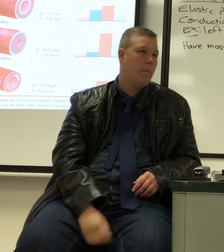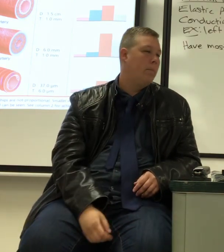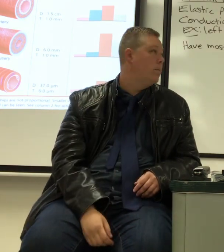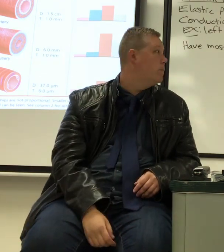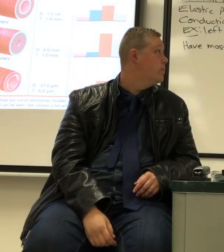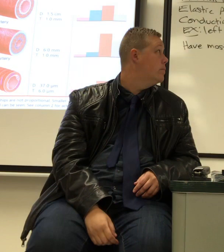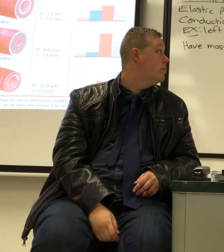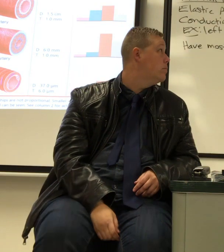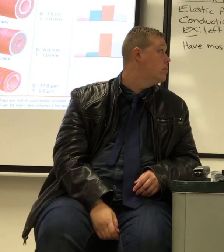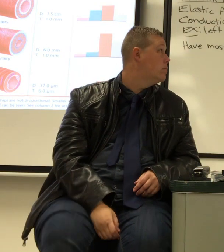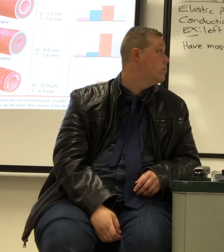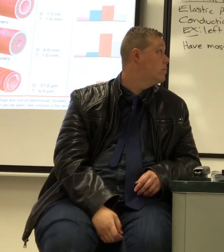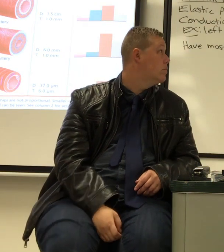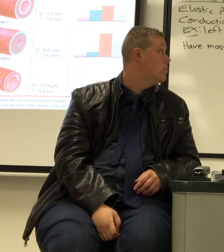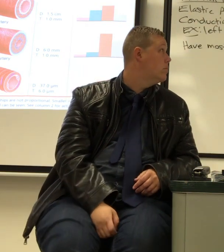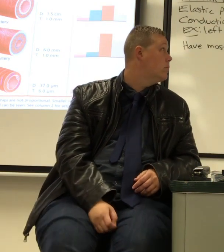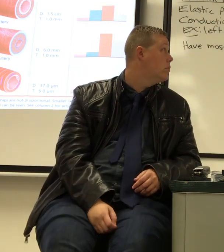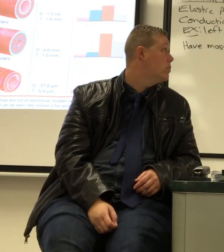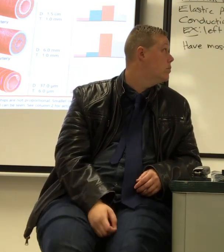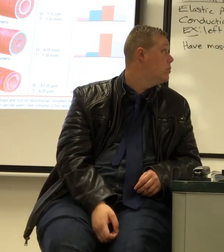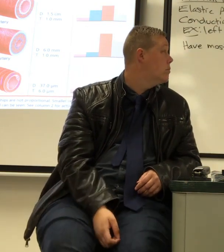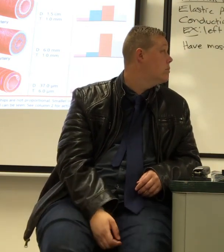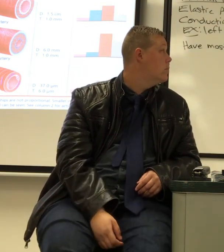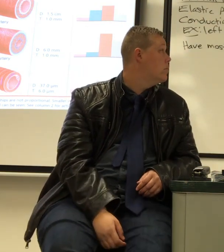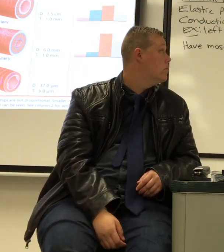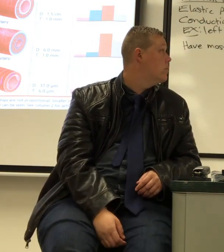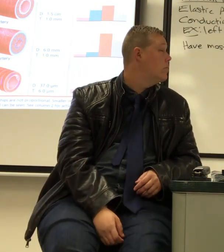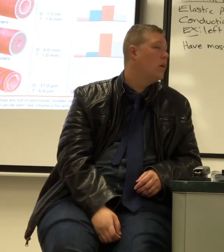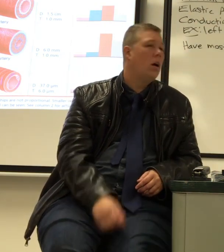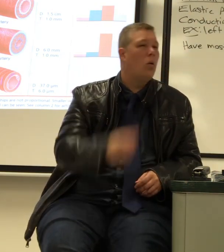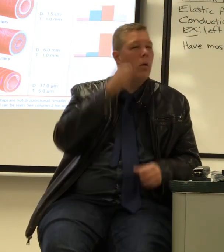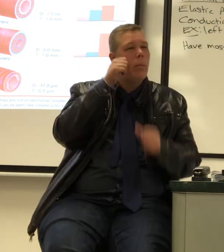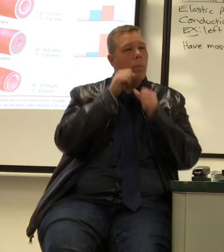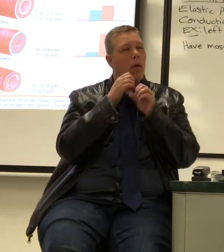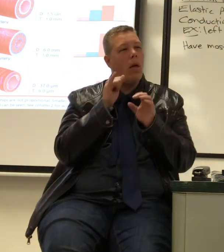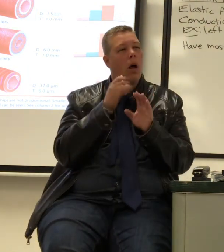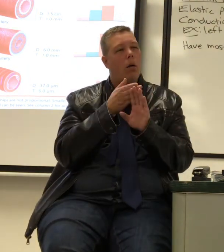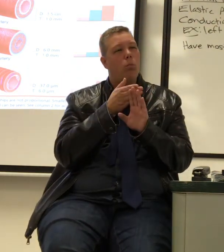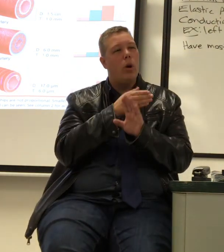resistance vessels. Remember those pre-capillary sphincters?